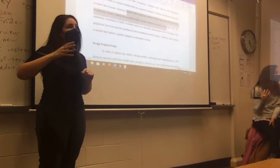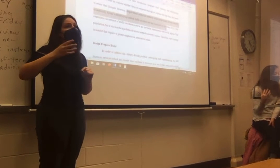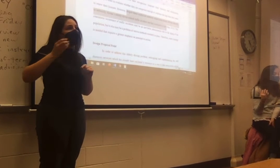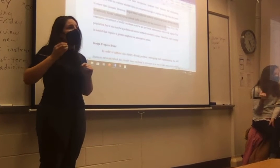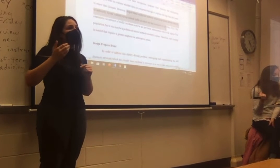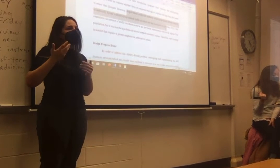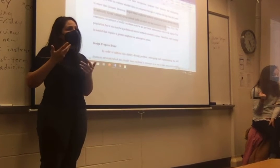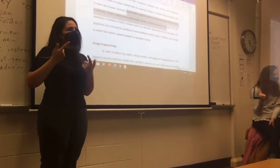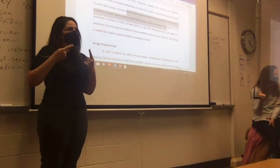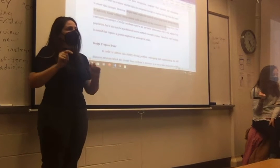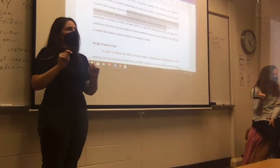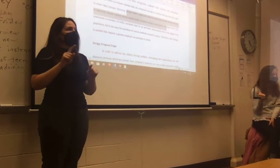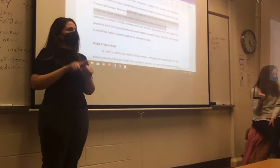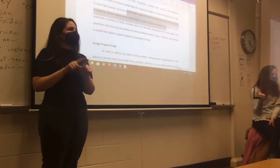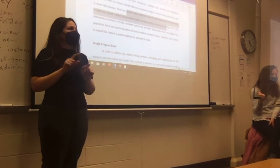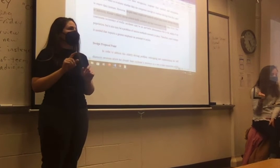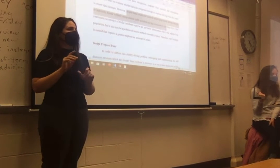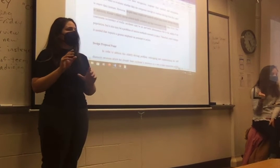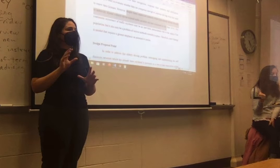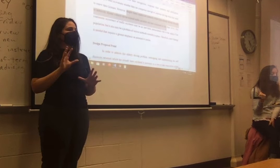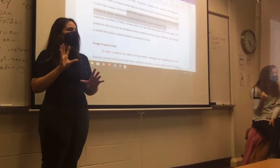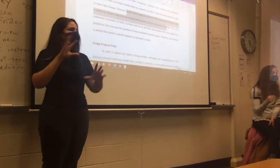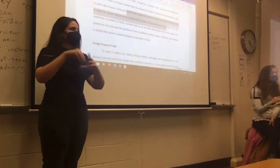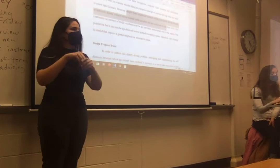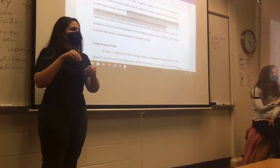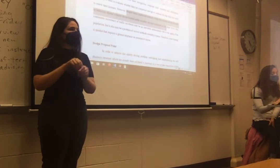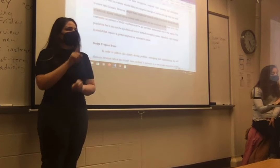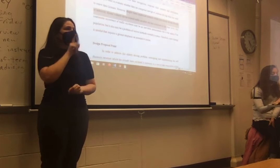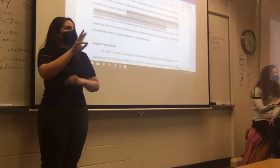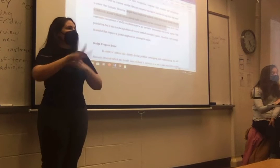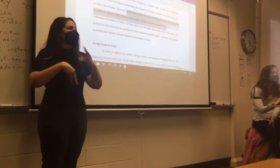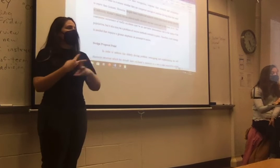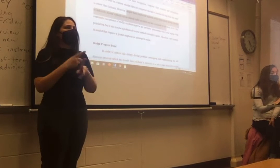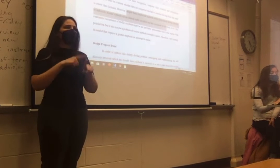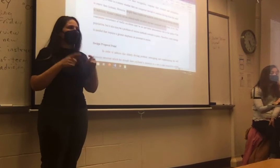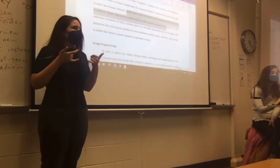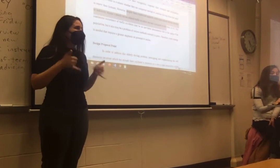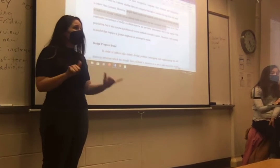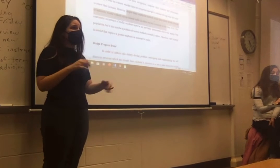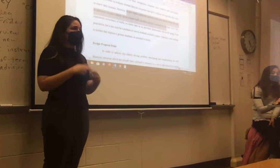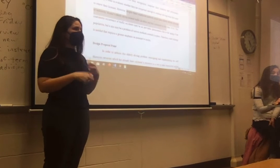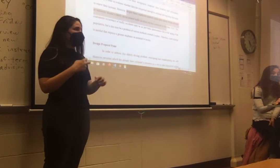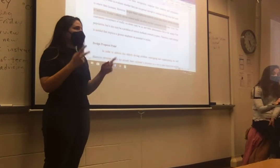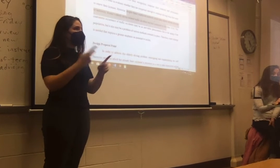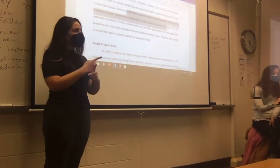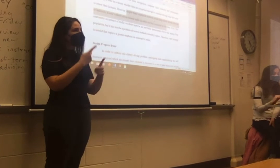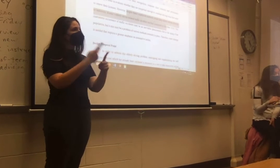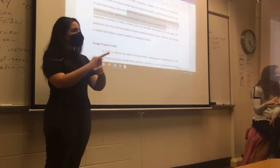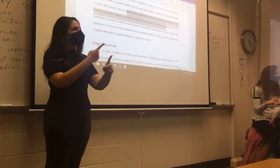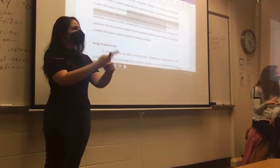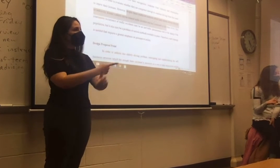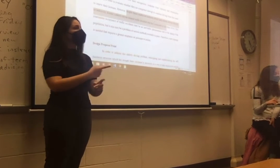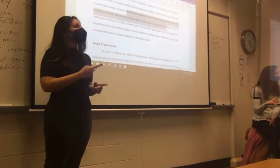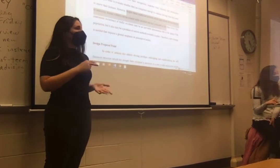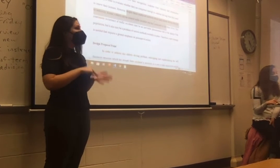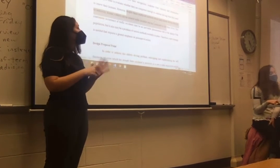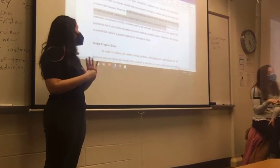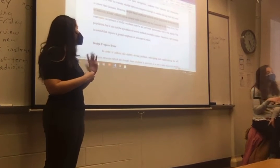still getting worse. So we can say that this indicates a gap in the previous research, that the